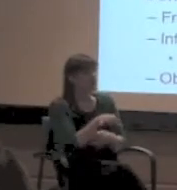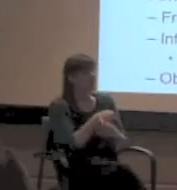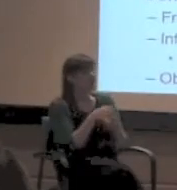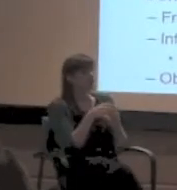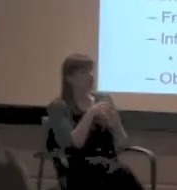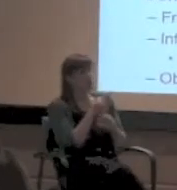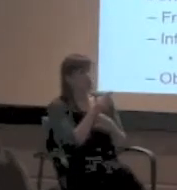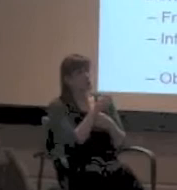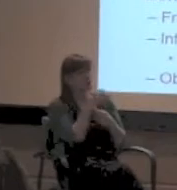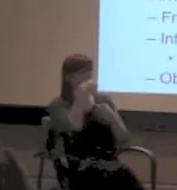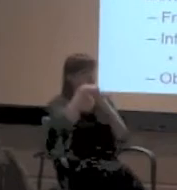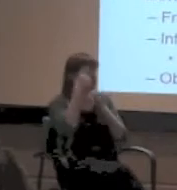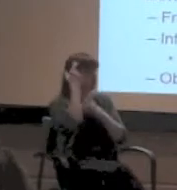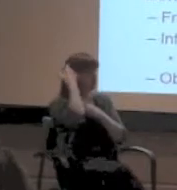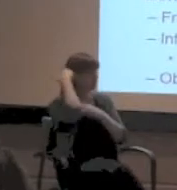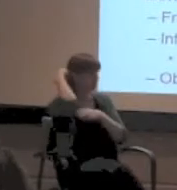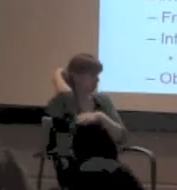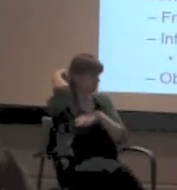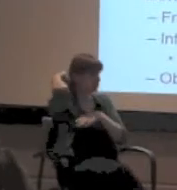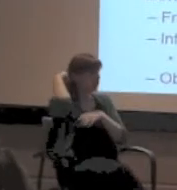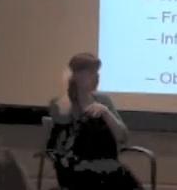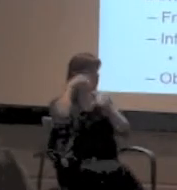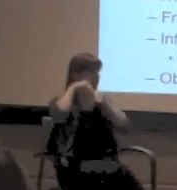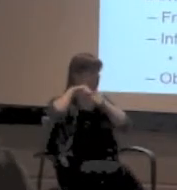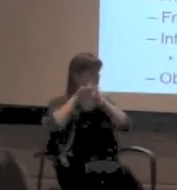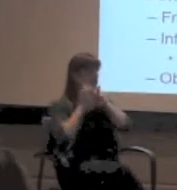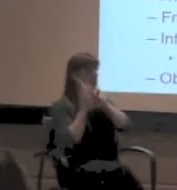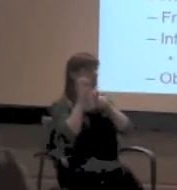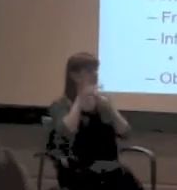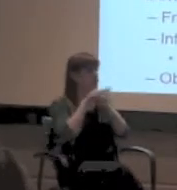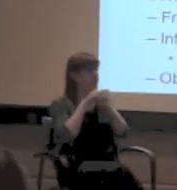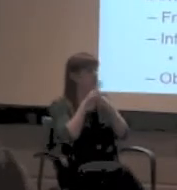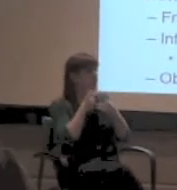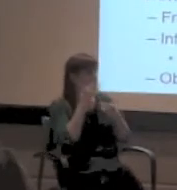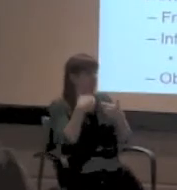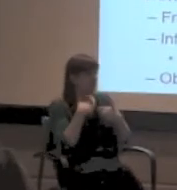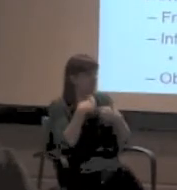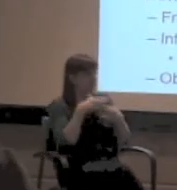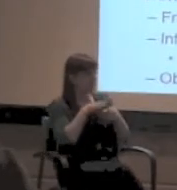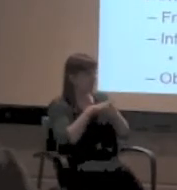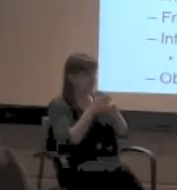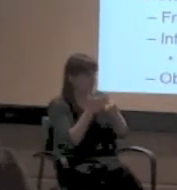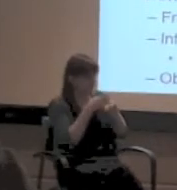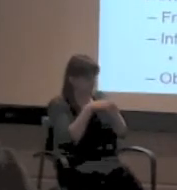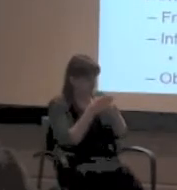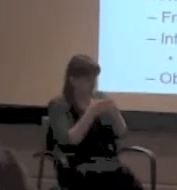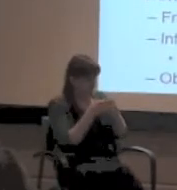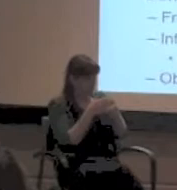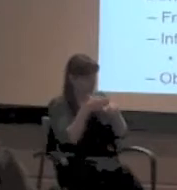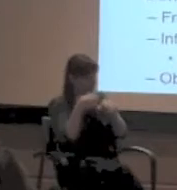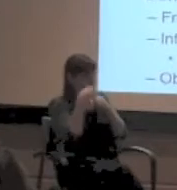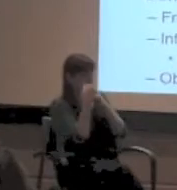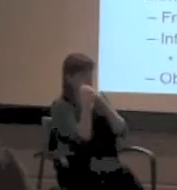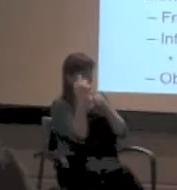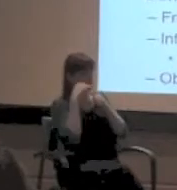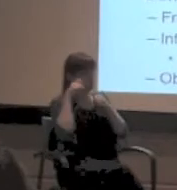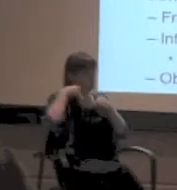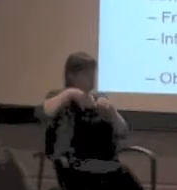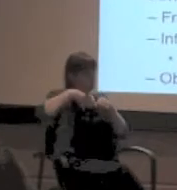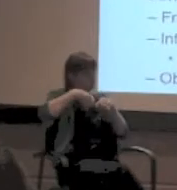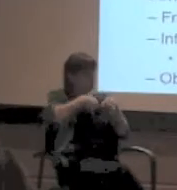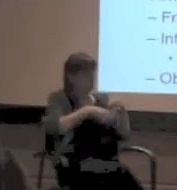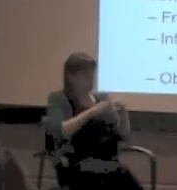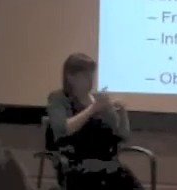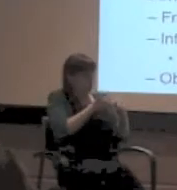silastic tube that goes into the ventricle, into those canals, up to the surface. There's a valve, and then the tube that goes usually into the belly.